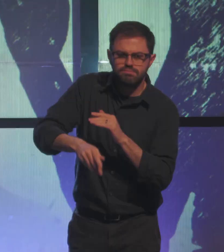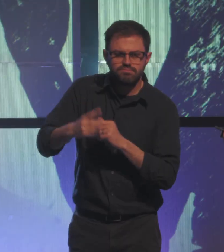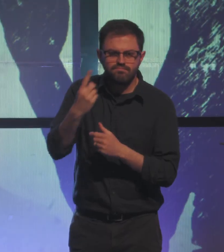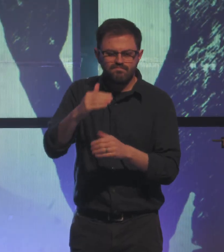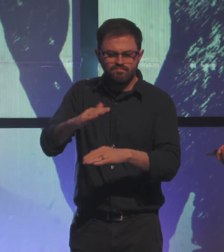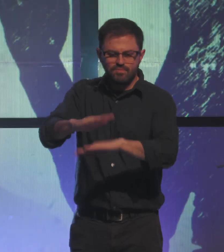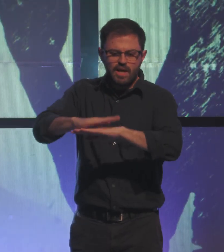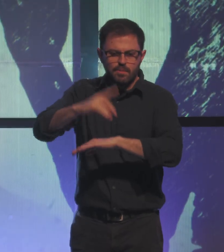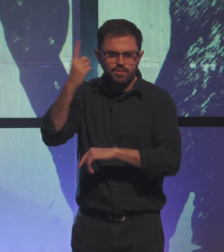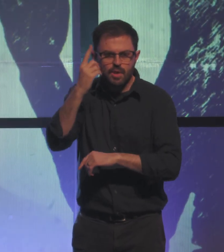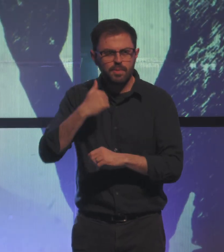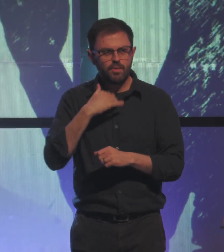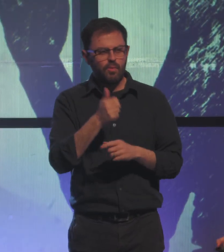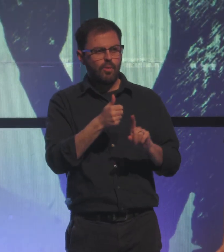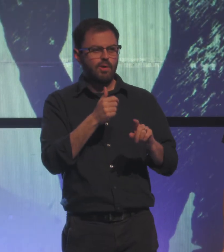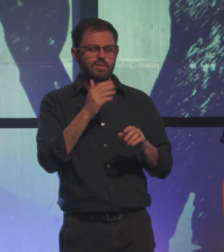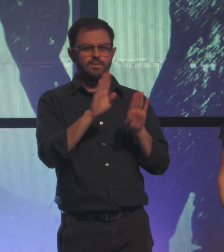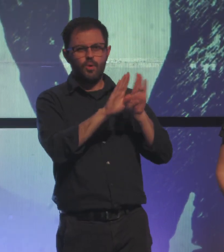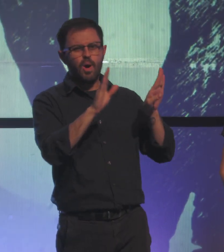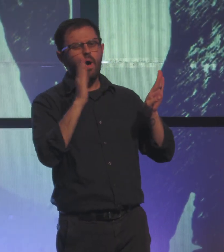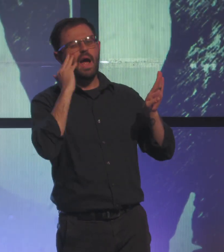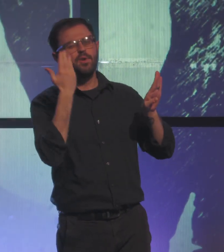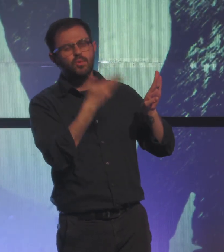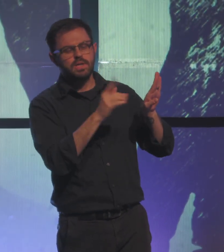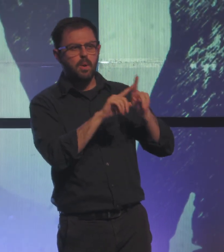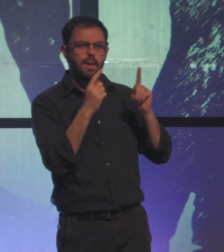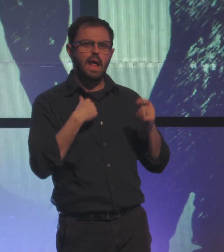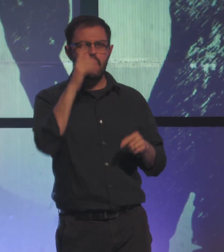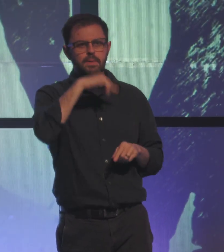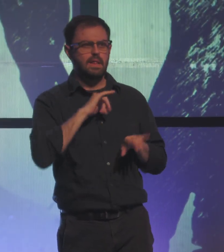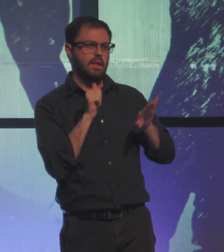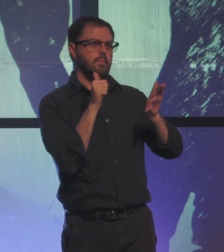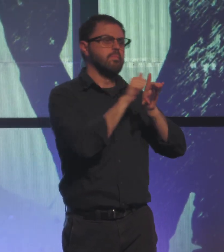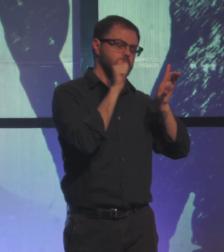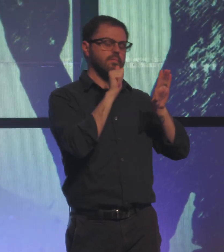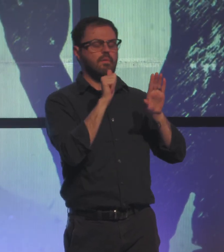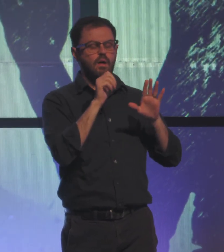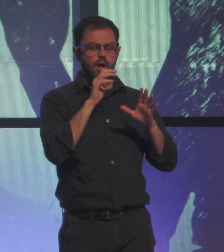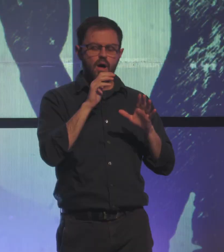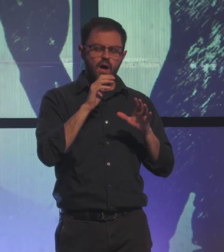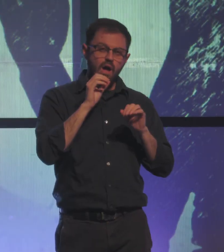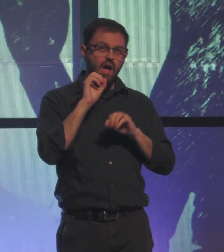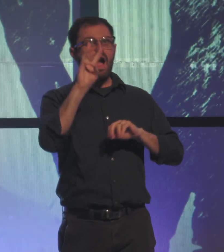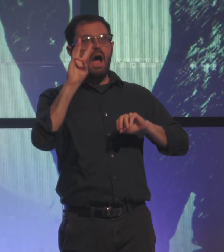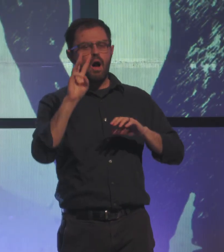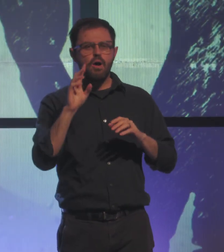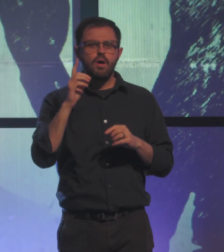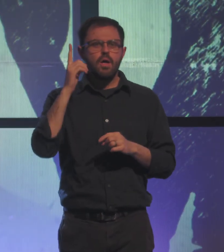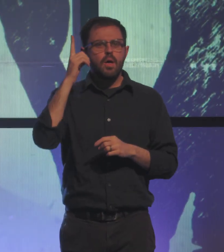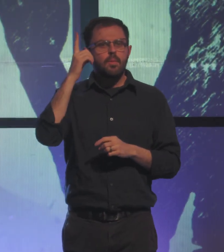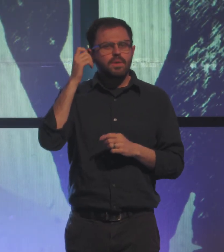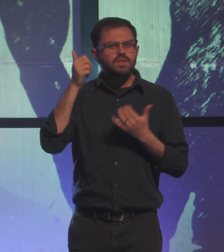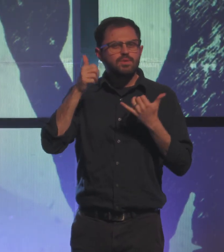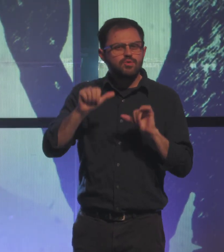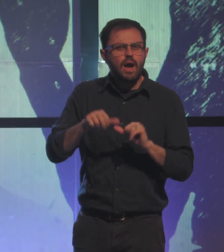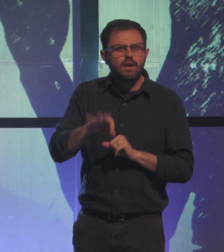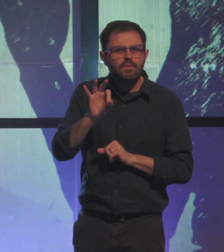into a wall that I definitely knew was there, because I was trying to find the weak